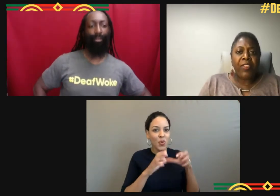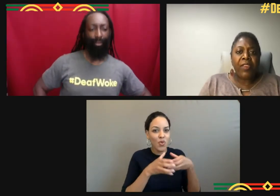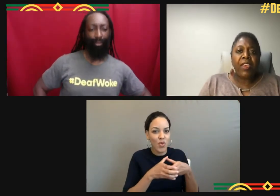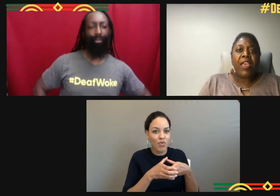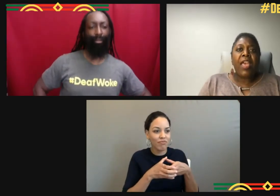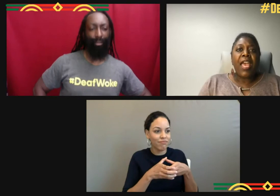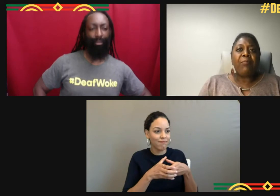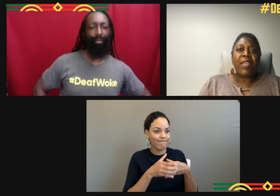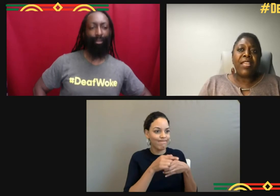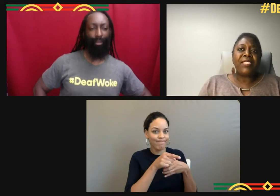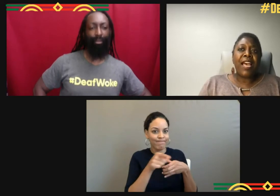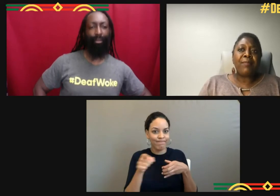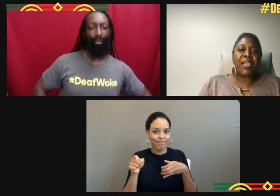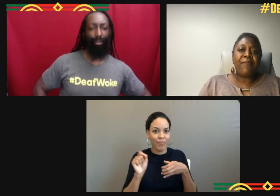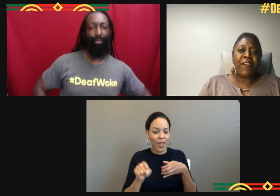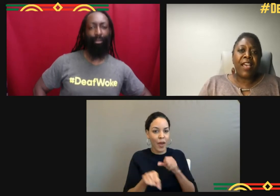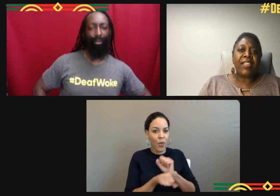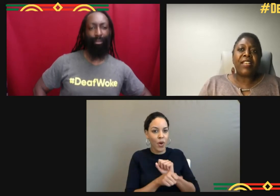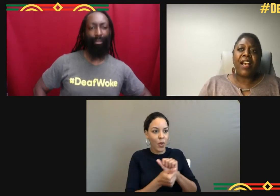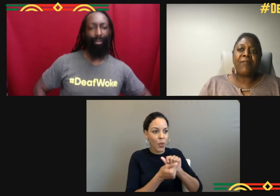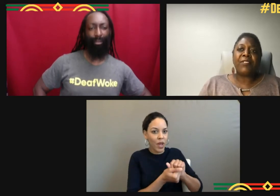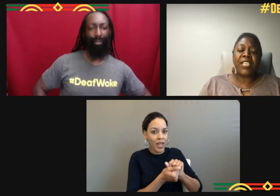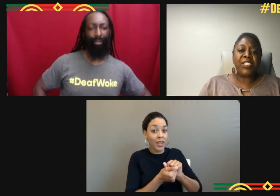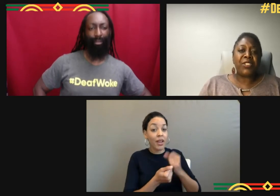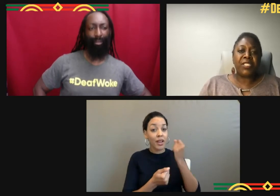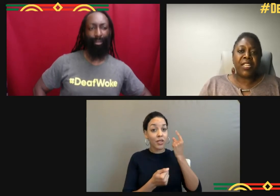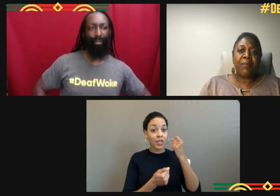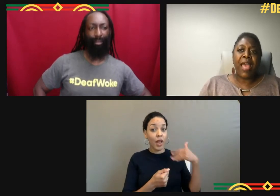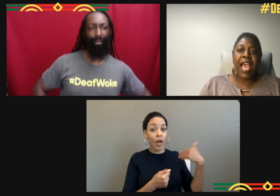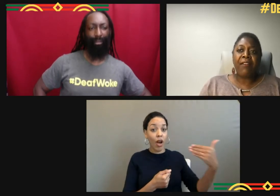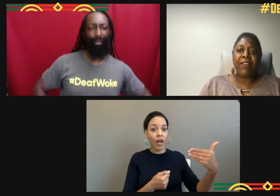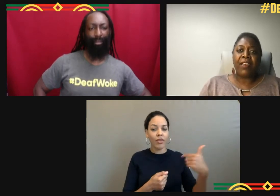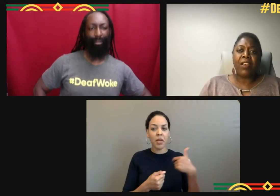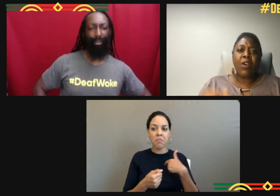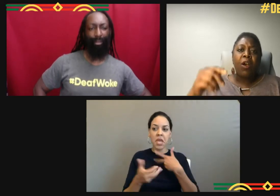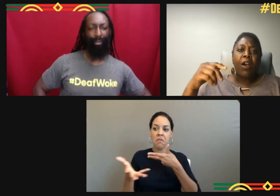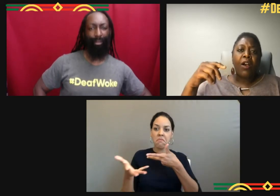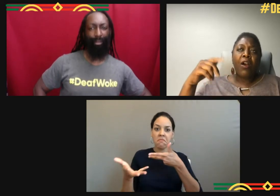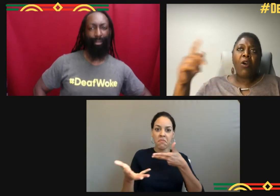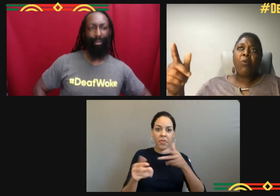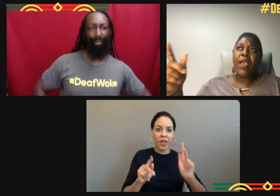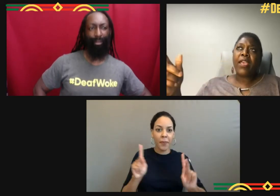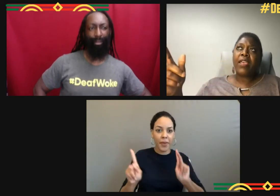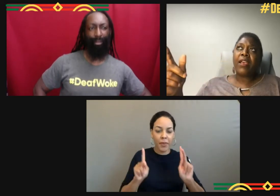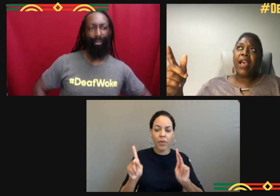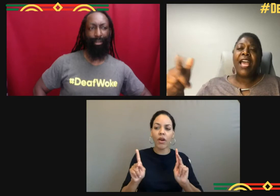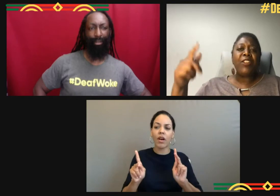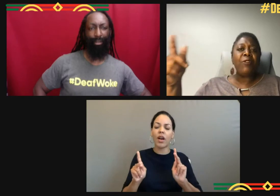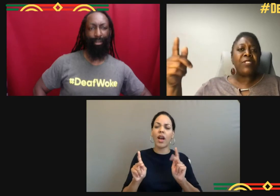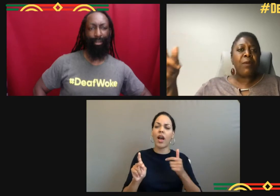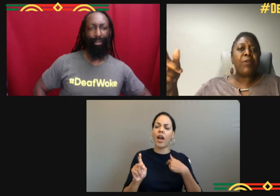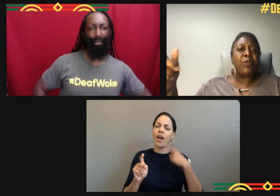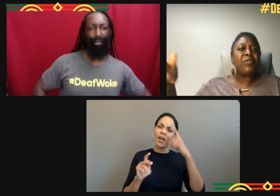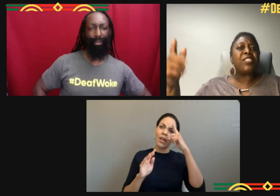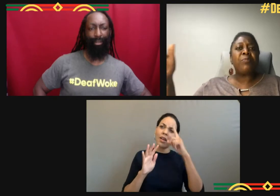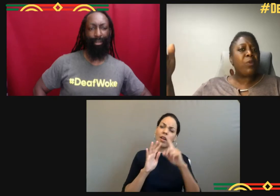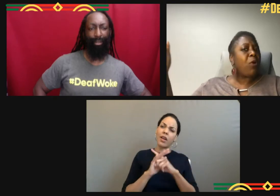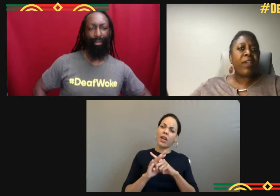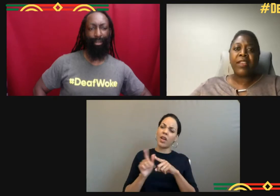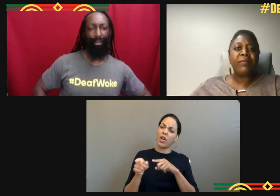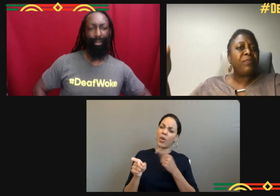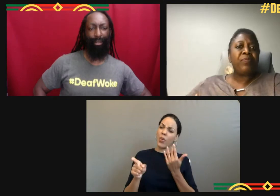working with. And many a times I find in conversations that I'm having, oh, wait, I know of someone